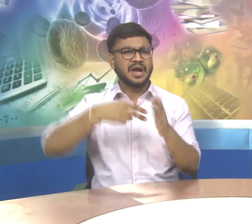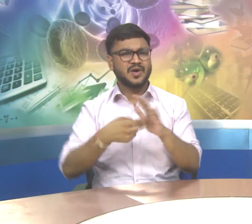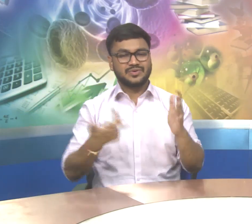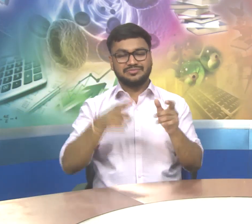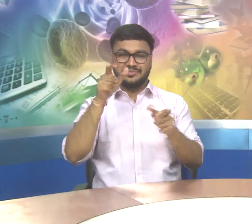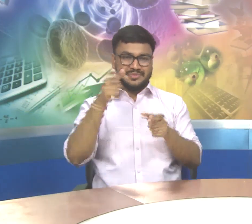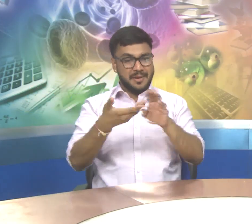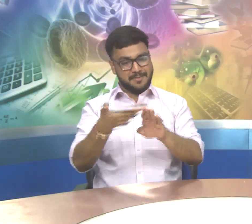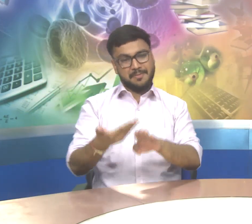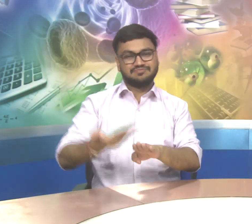Next is society.